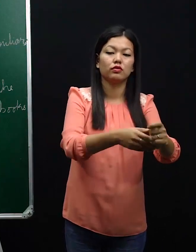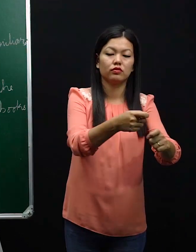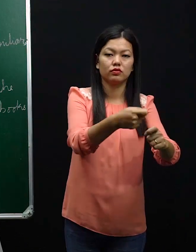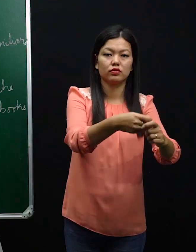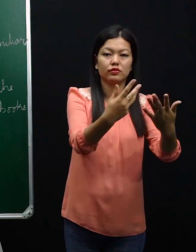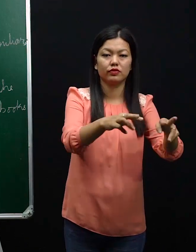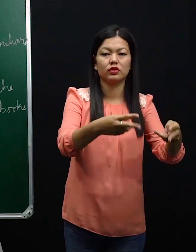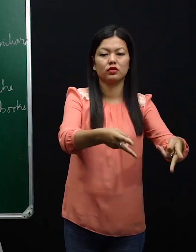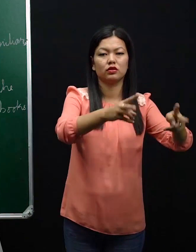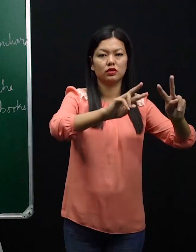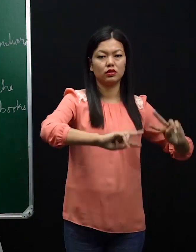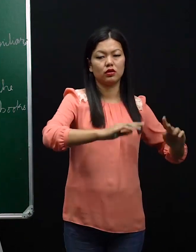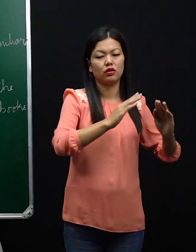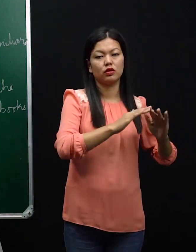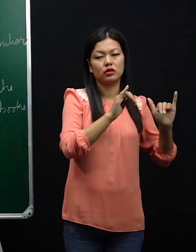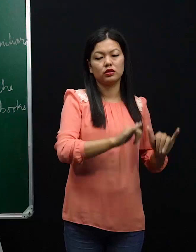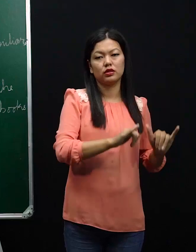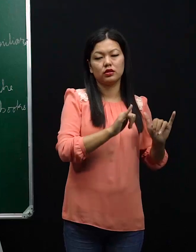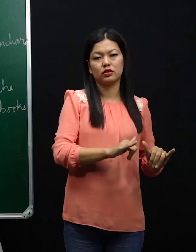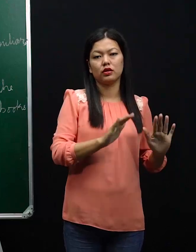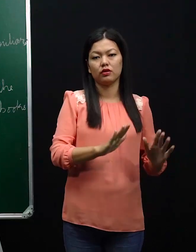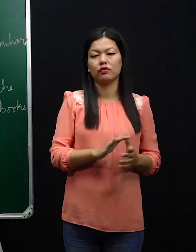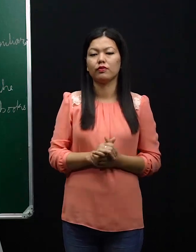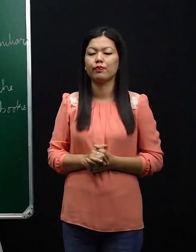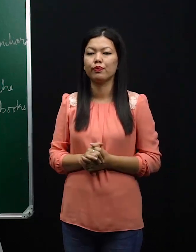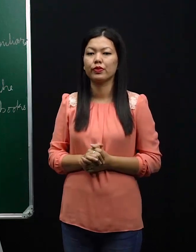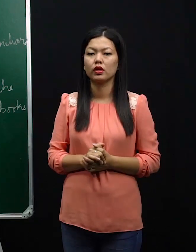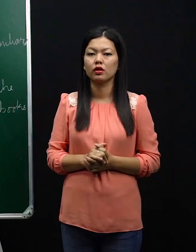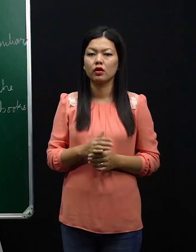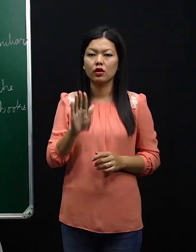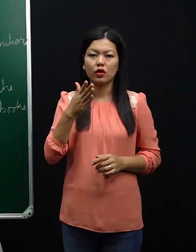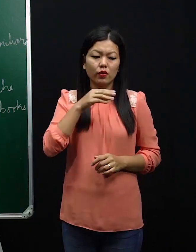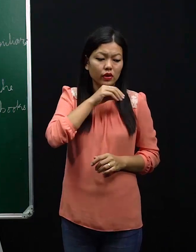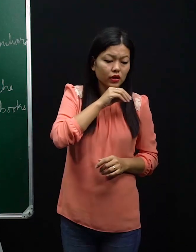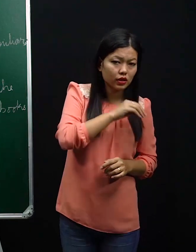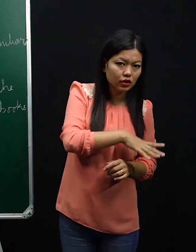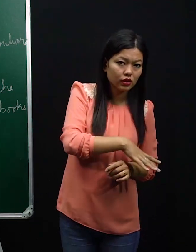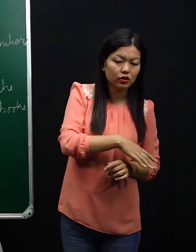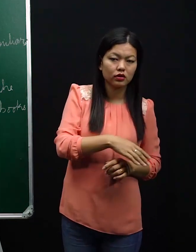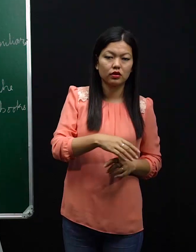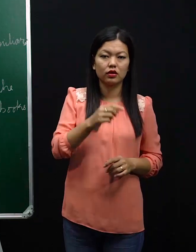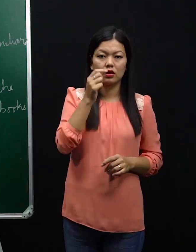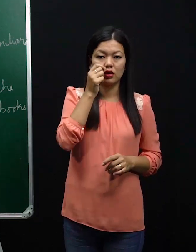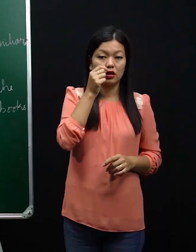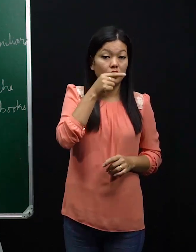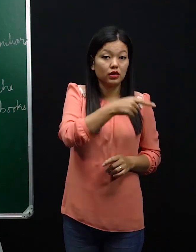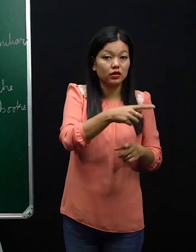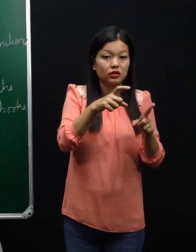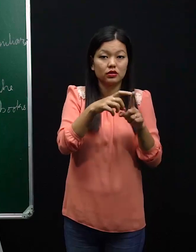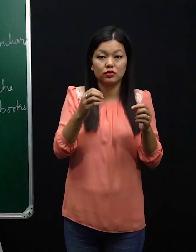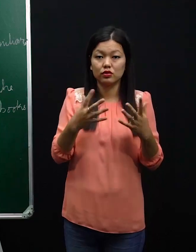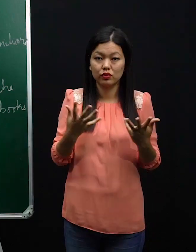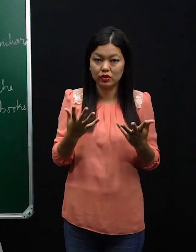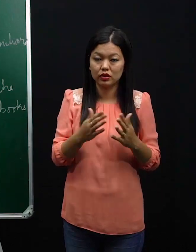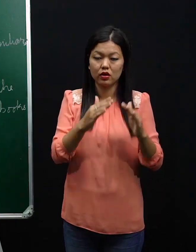What does he do when he was young? I'm sure you will all tell me that he would sit outside his cottage and he would be looking